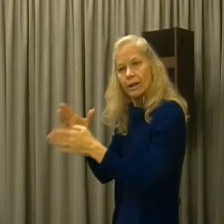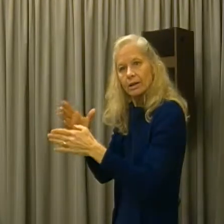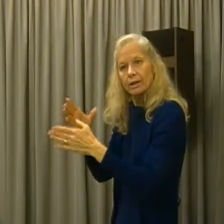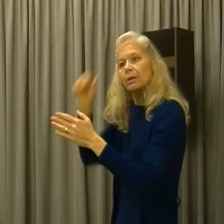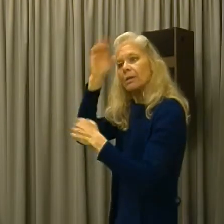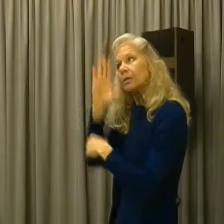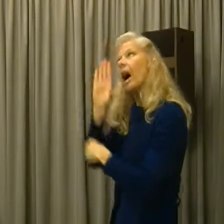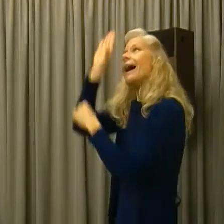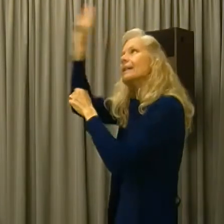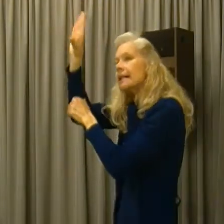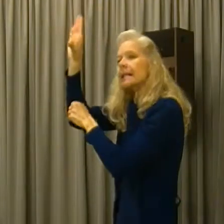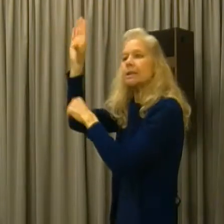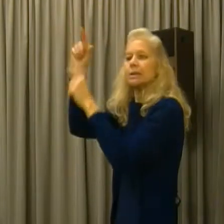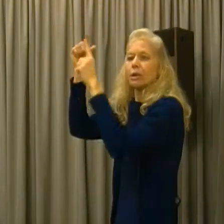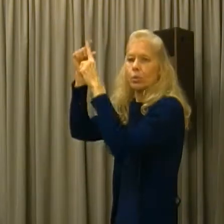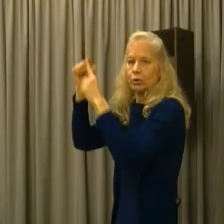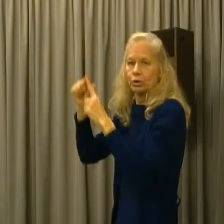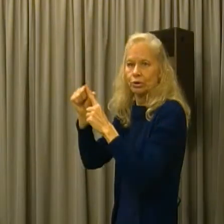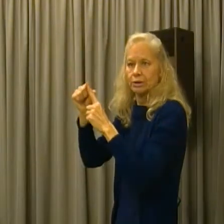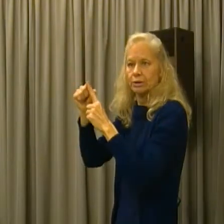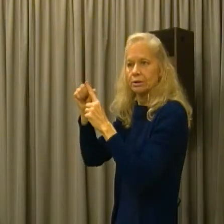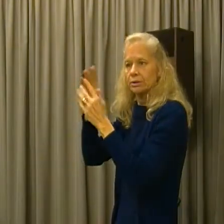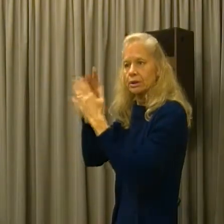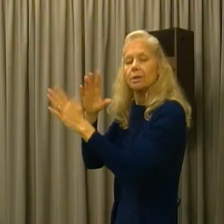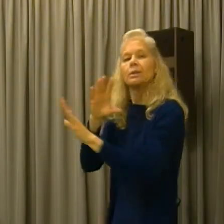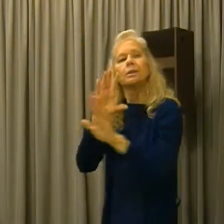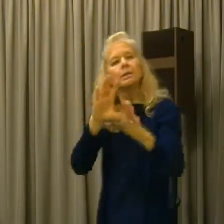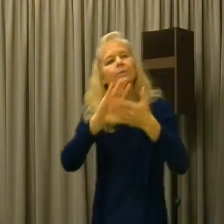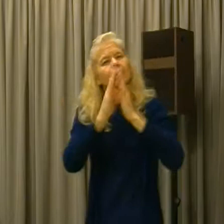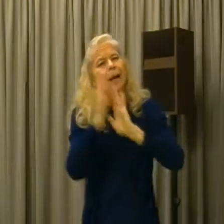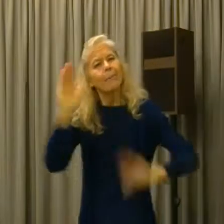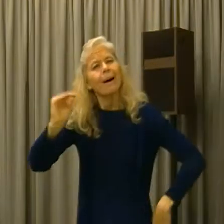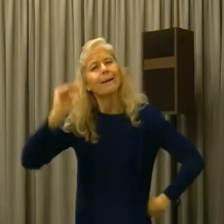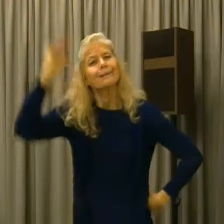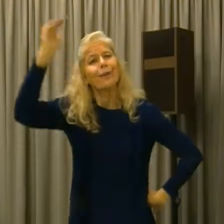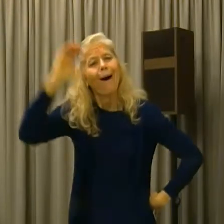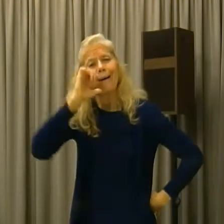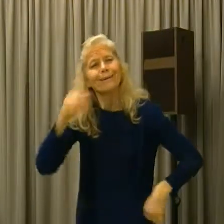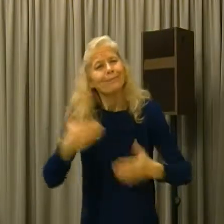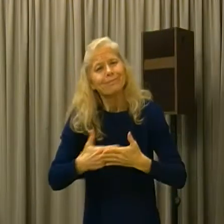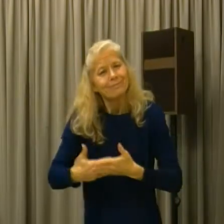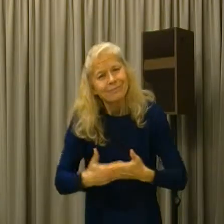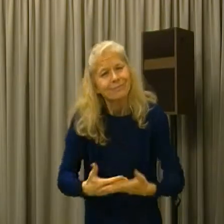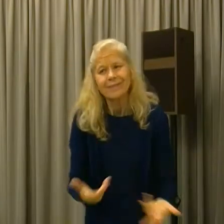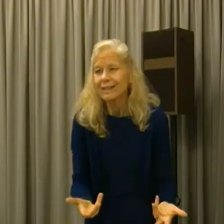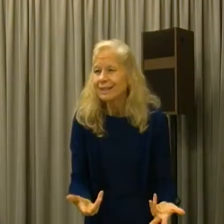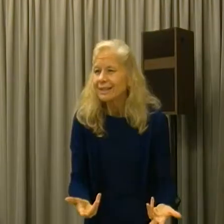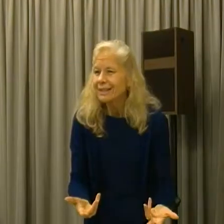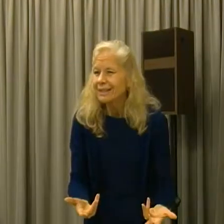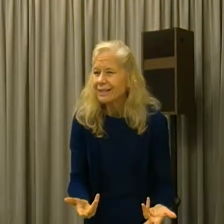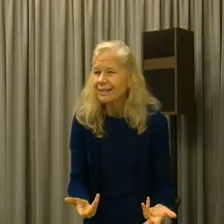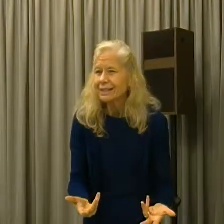so he's wanting them to become more mature. Now, in